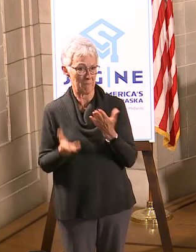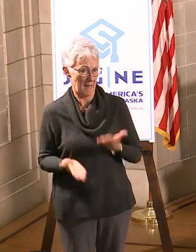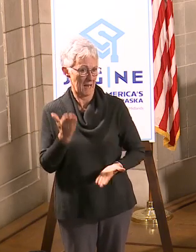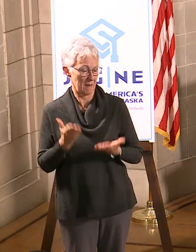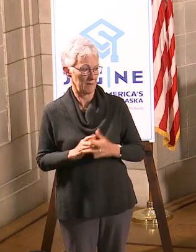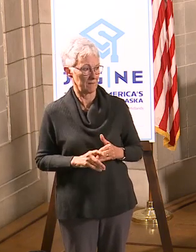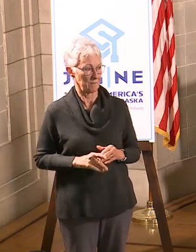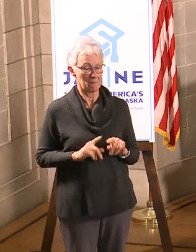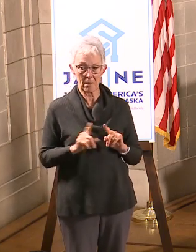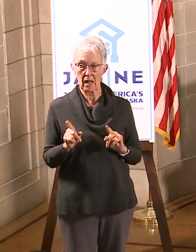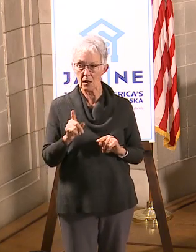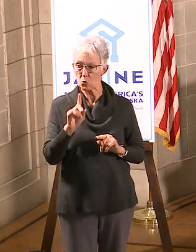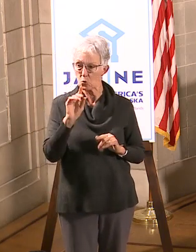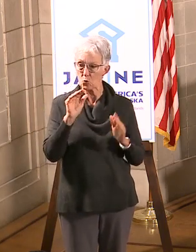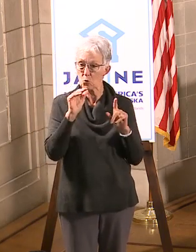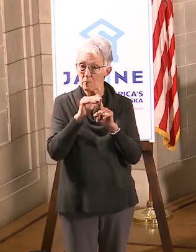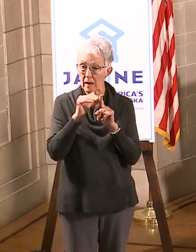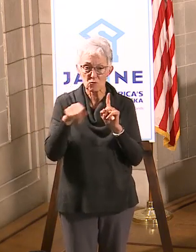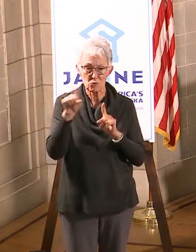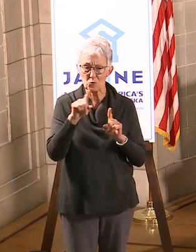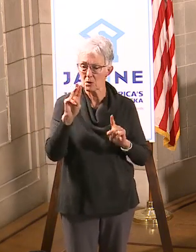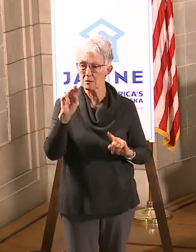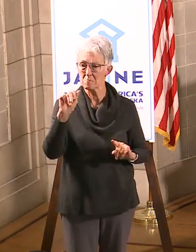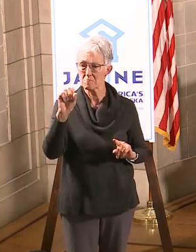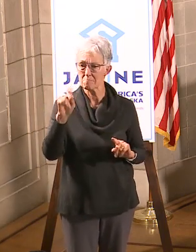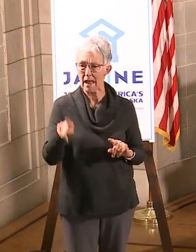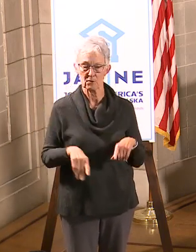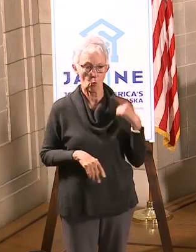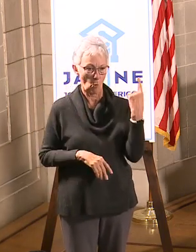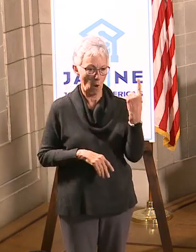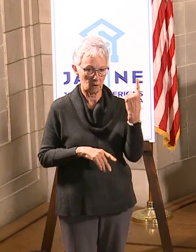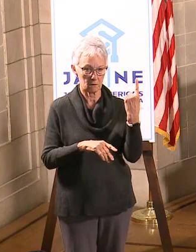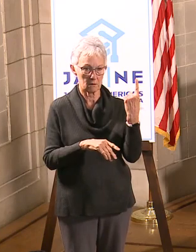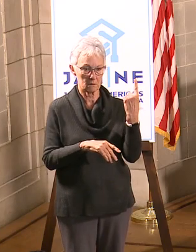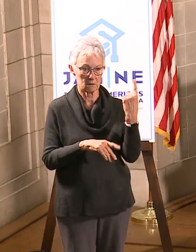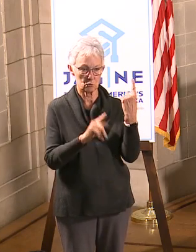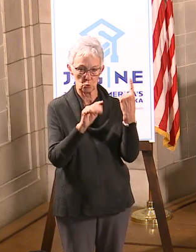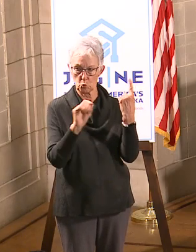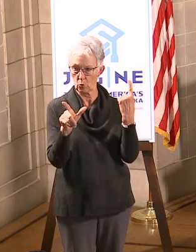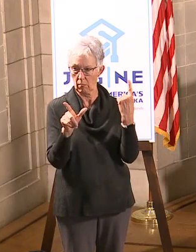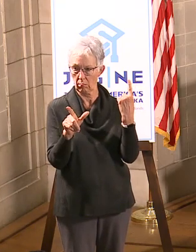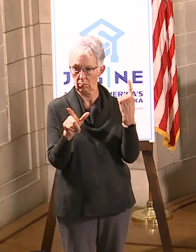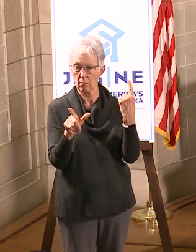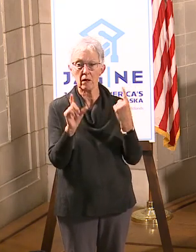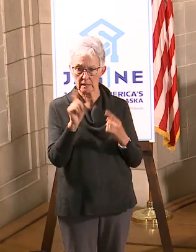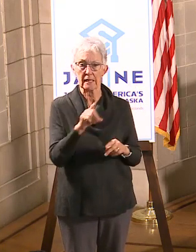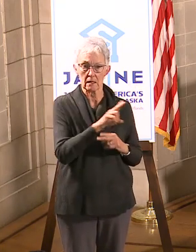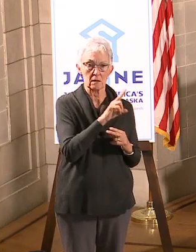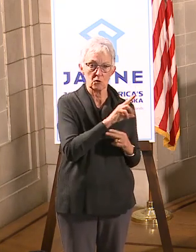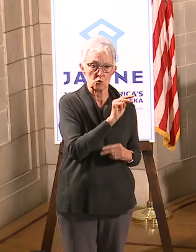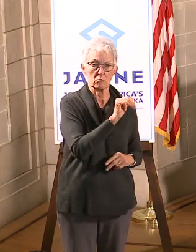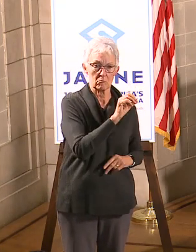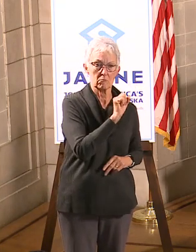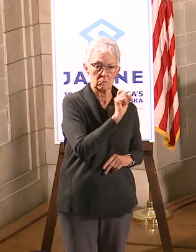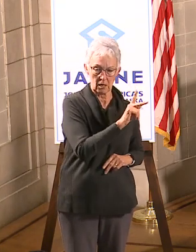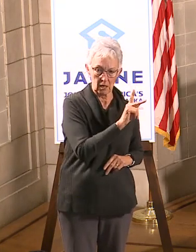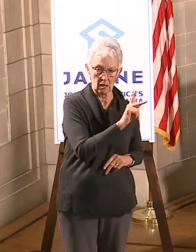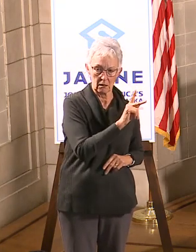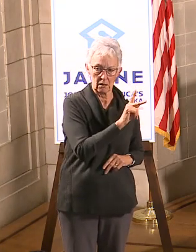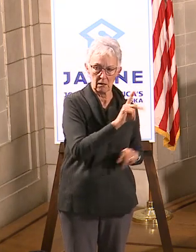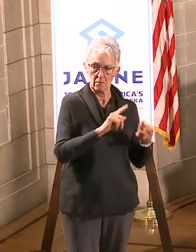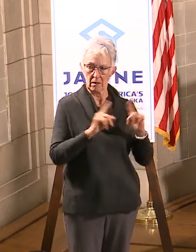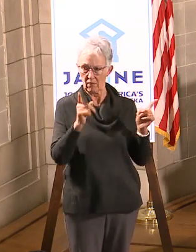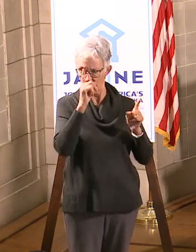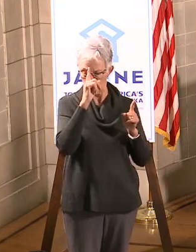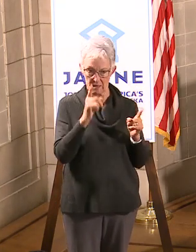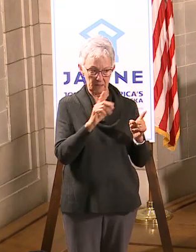that masks are just one of the tools. By themselves, they're not going to solve all of our problems, right? You need to use masks in that Swiss cheese